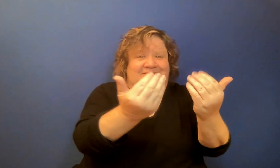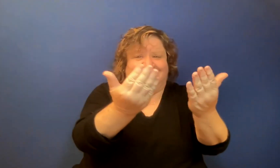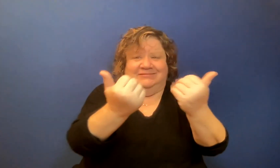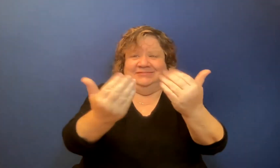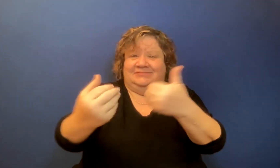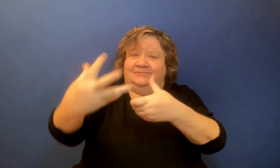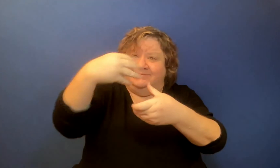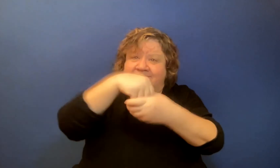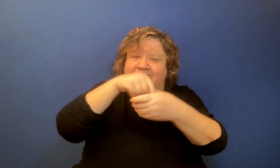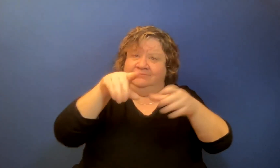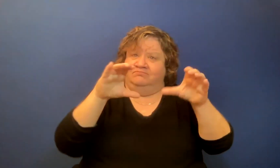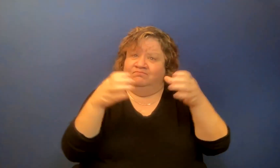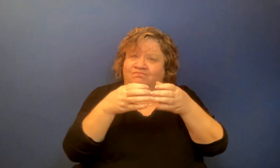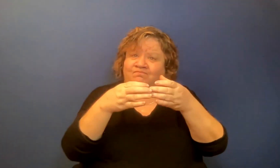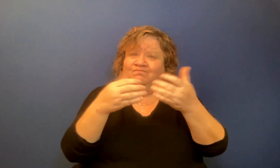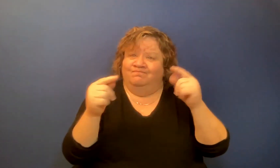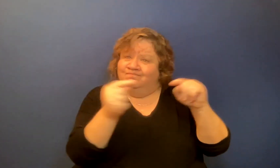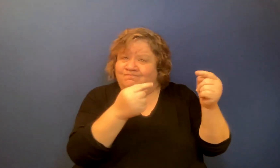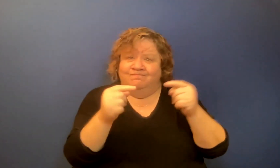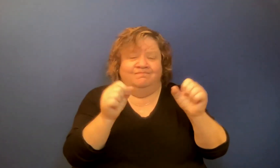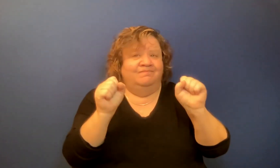groups that you could do with